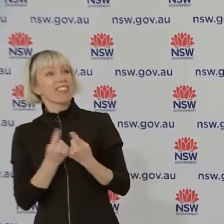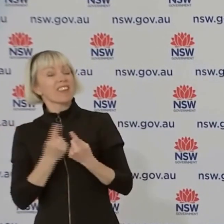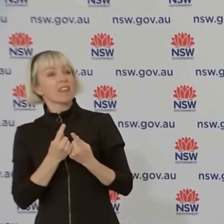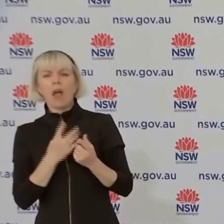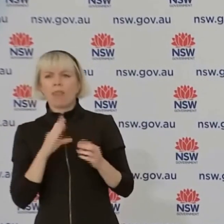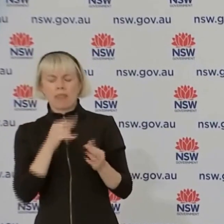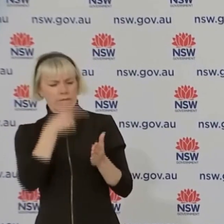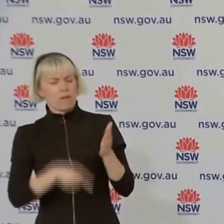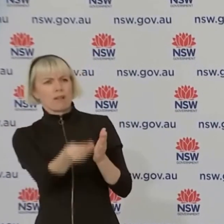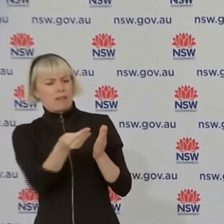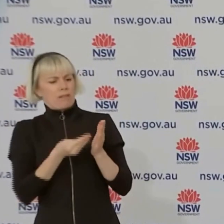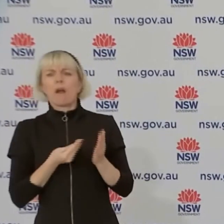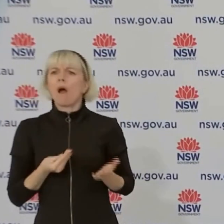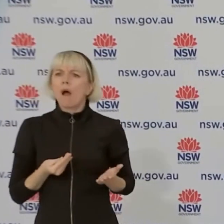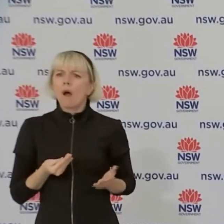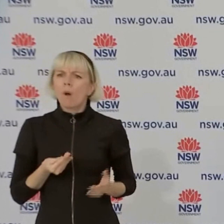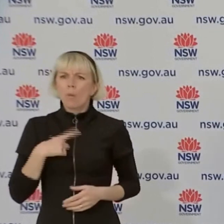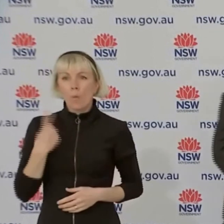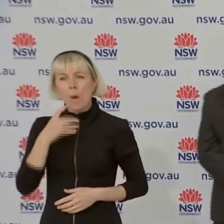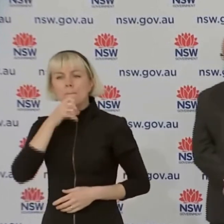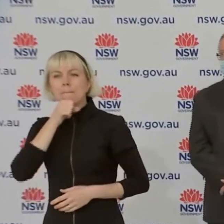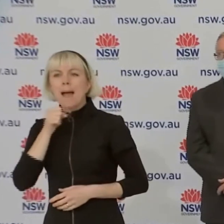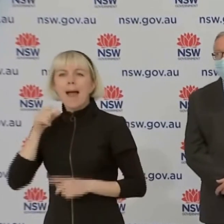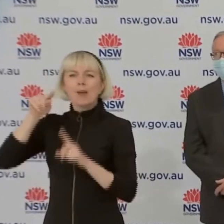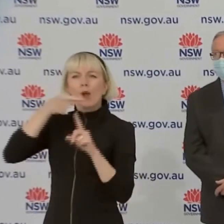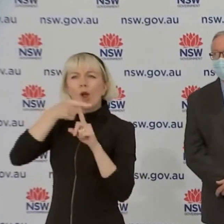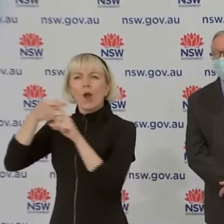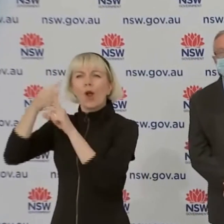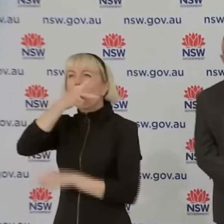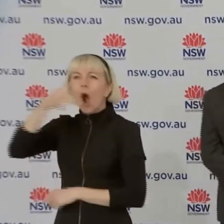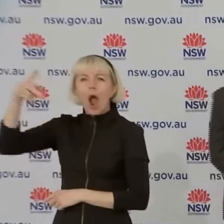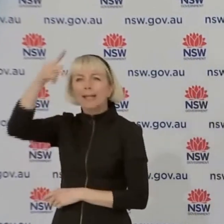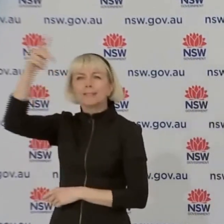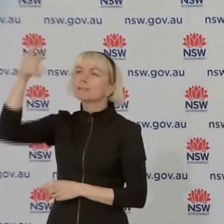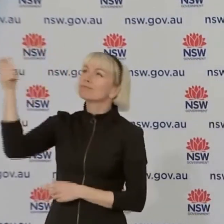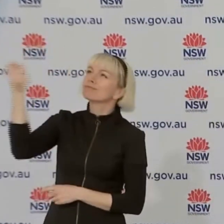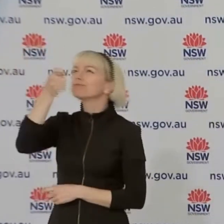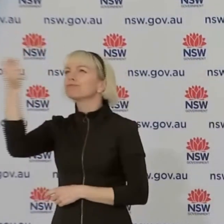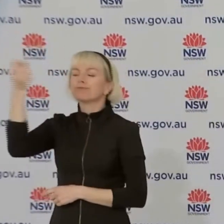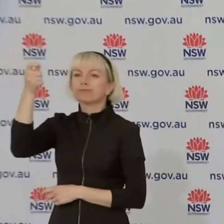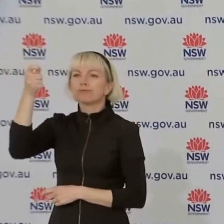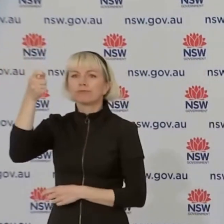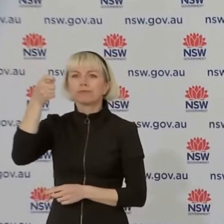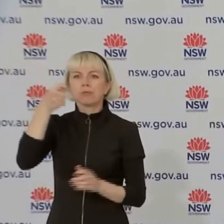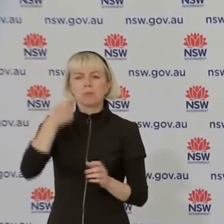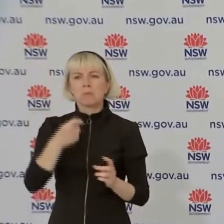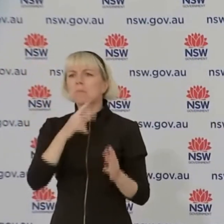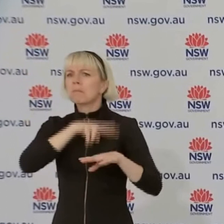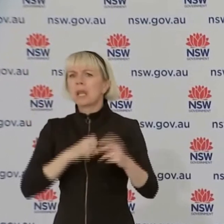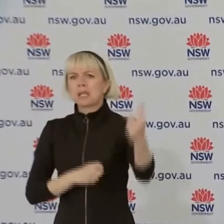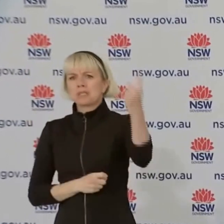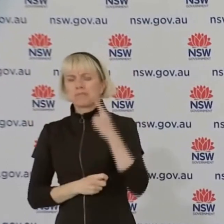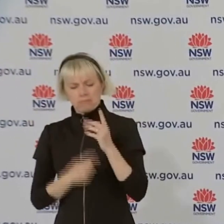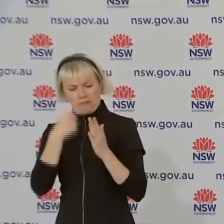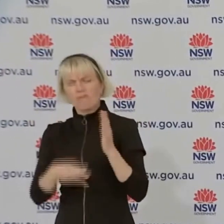fine. I mean, are we going a bit too far in some instances? Are police going a little too far? Look, I don't know specifically about the